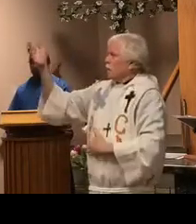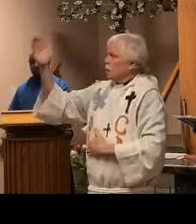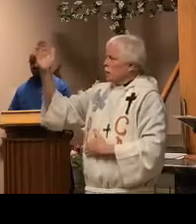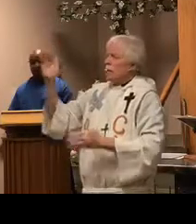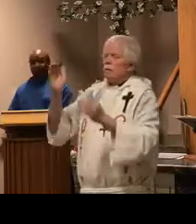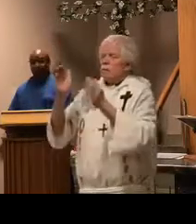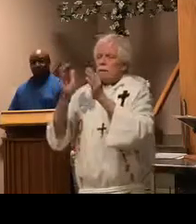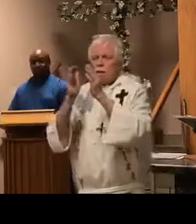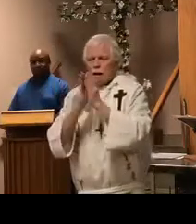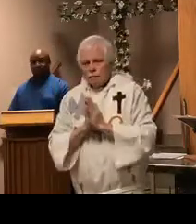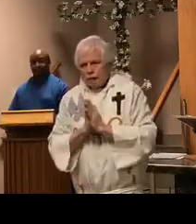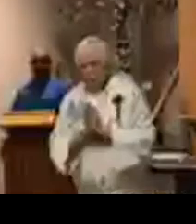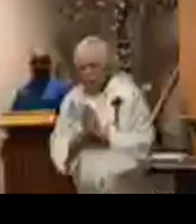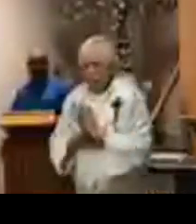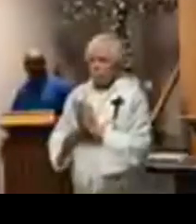Amen.